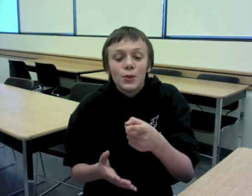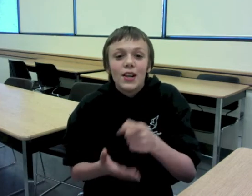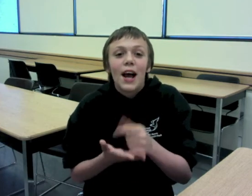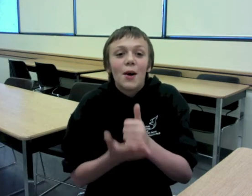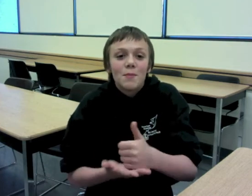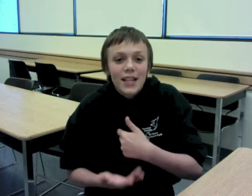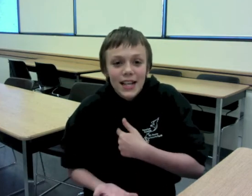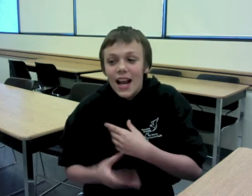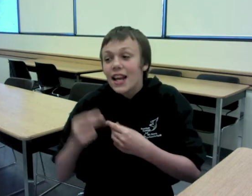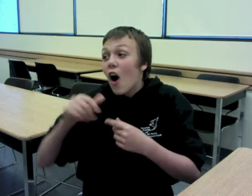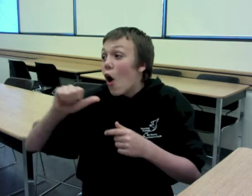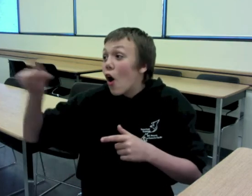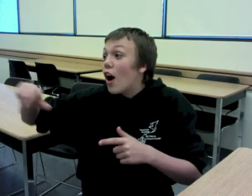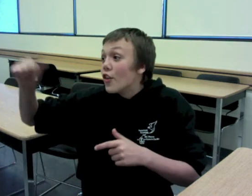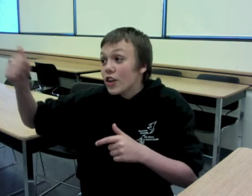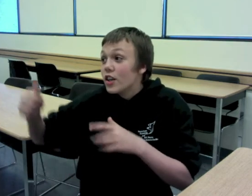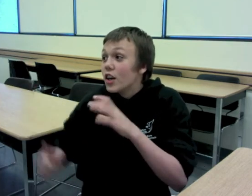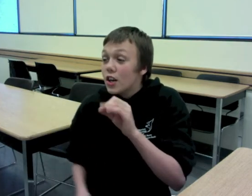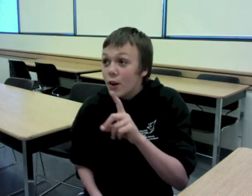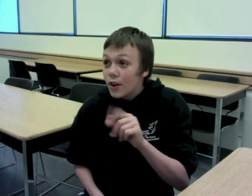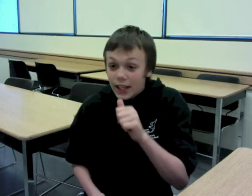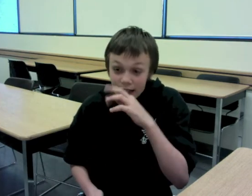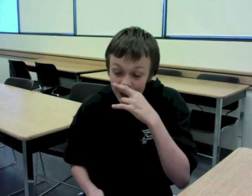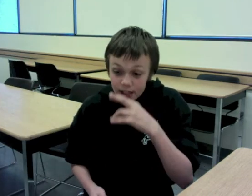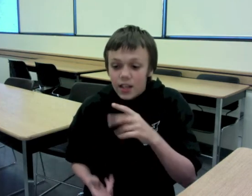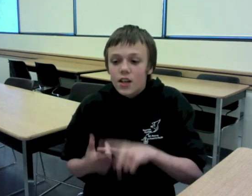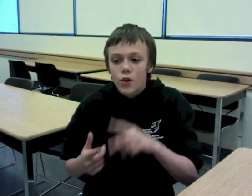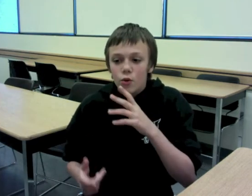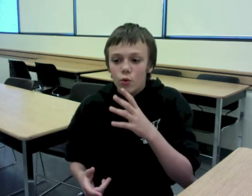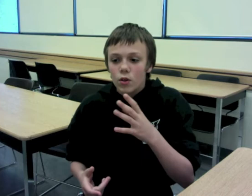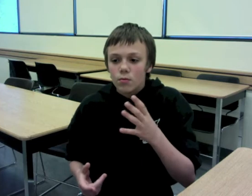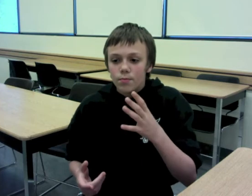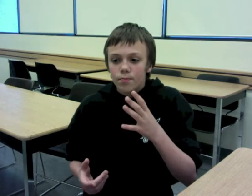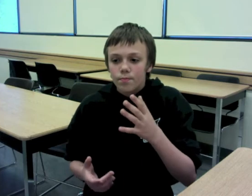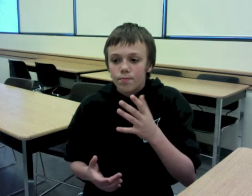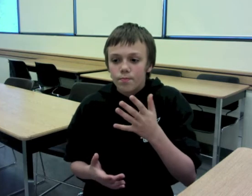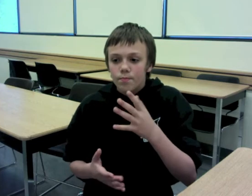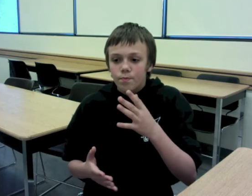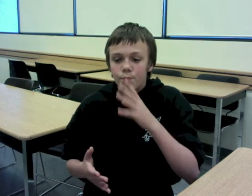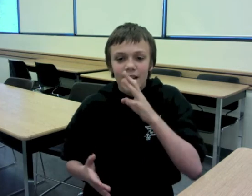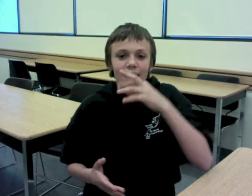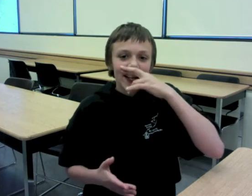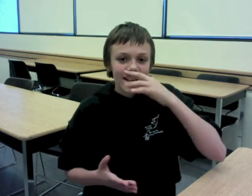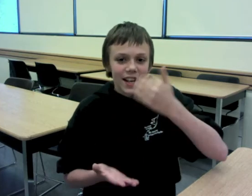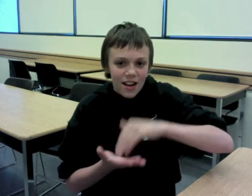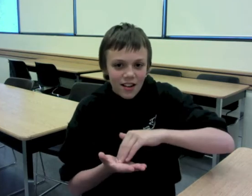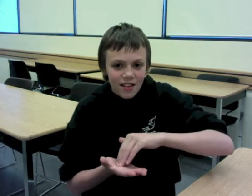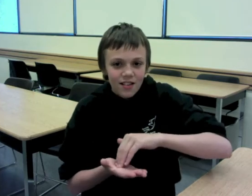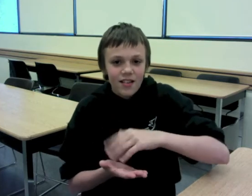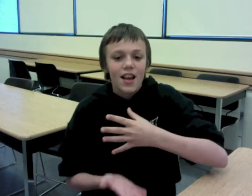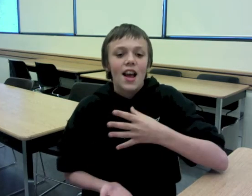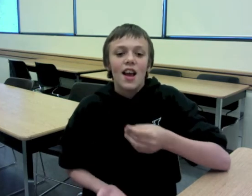to help me and all other CODA kids to be a kid again,